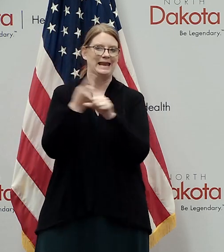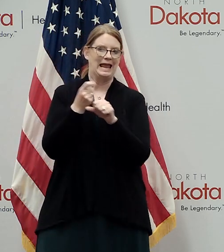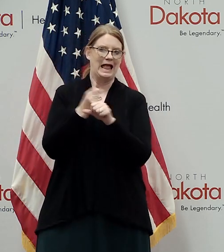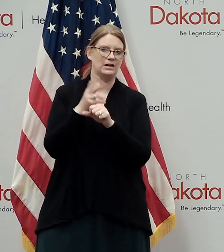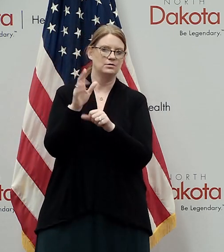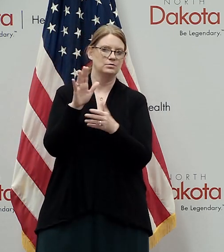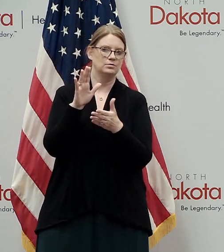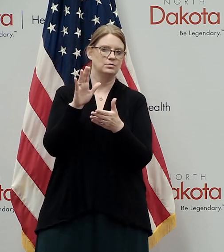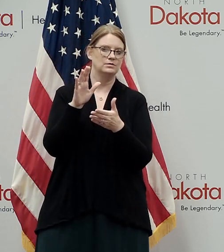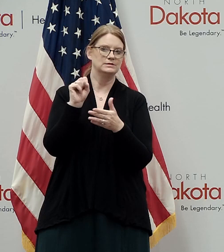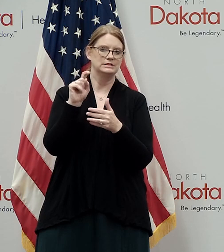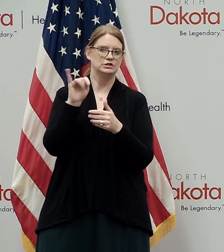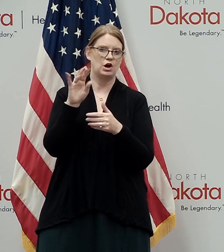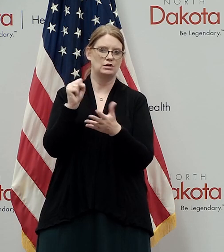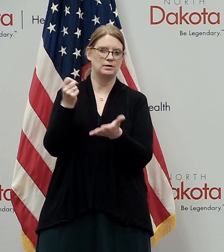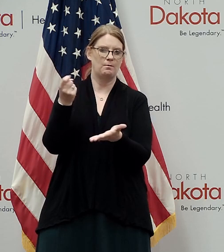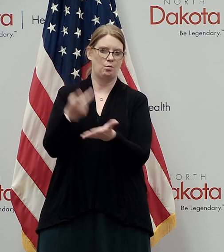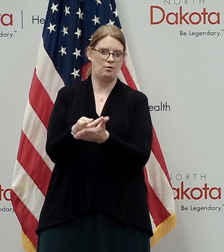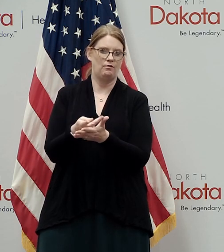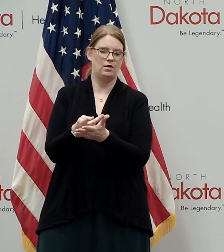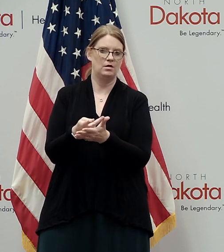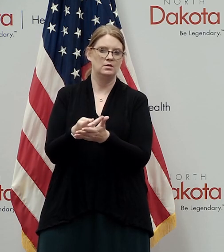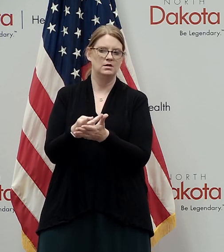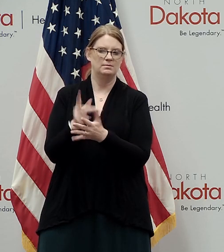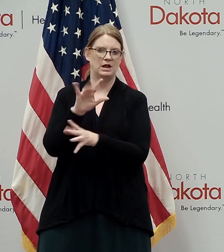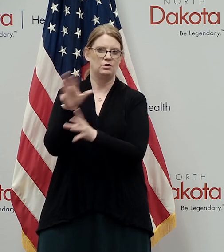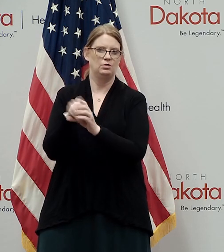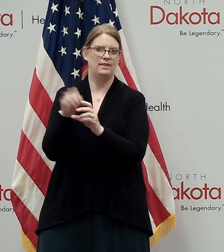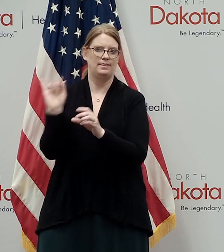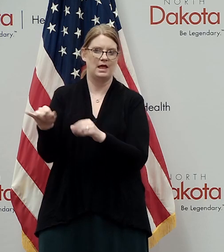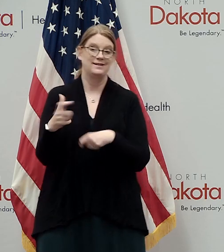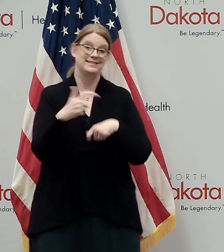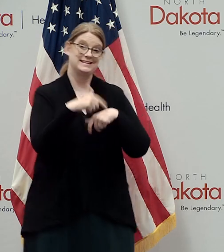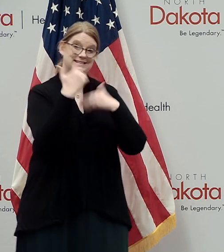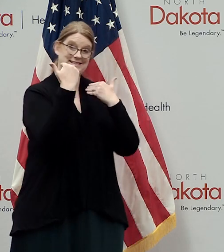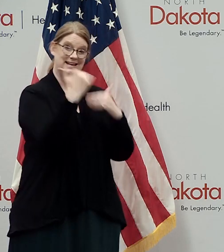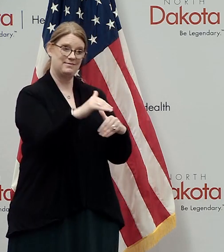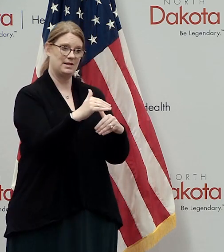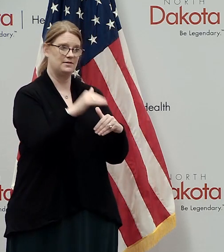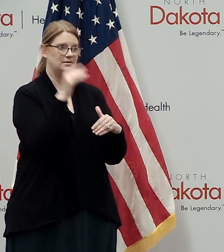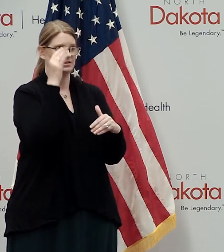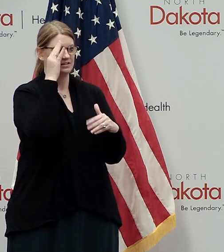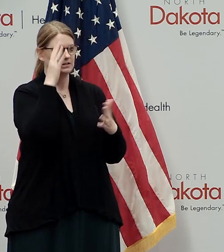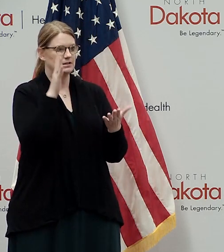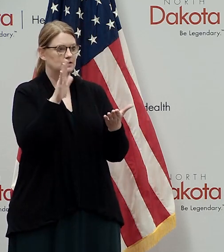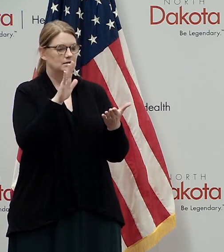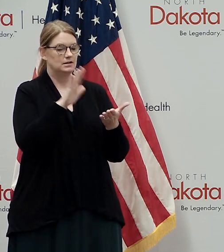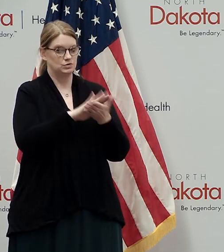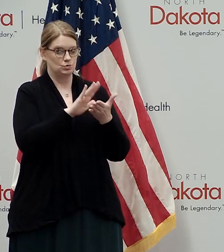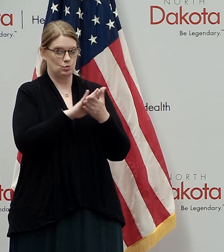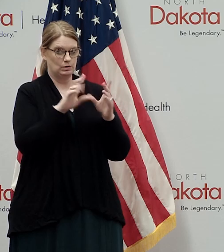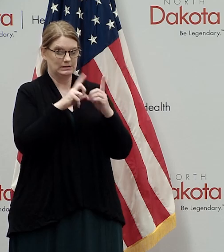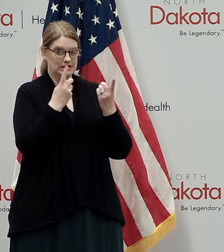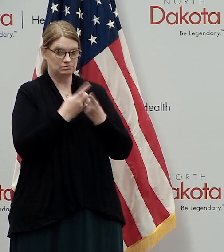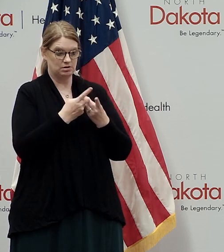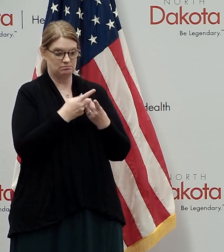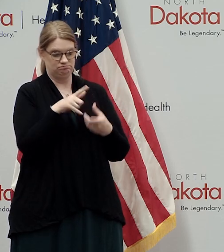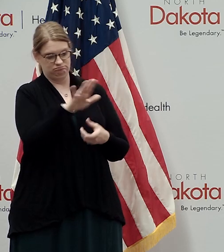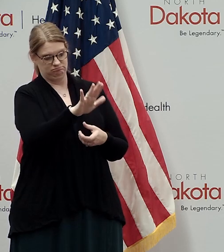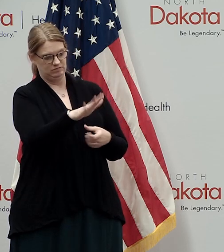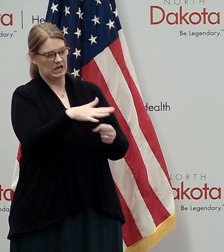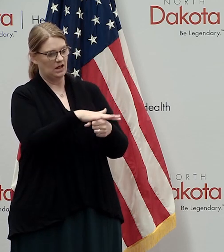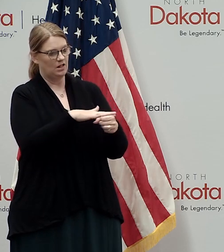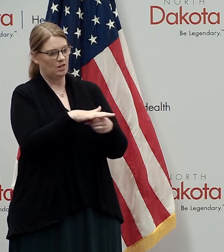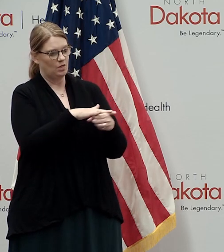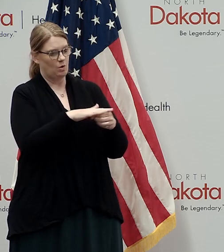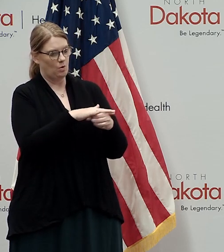STARS school approval process. The deadline for those are, as we stated, school districts have their local control about